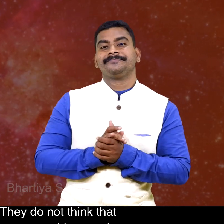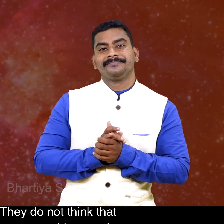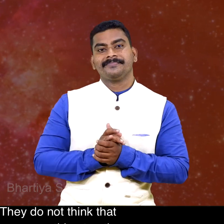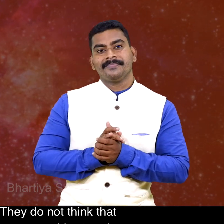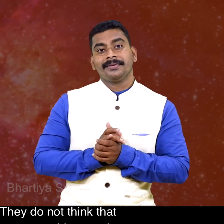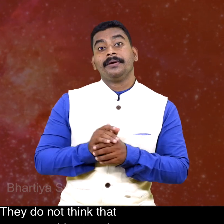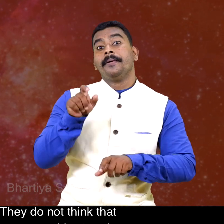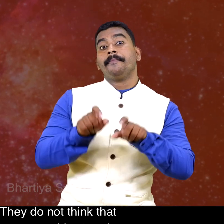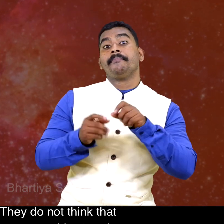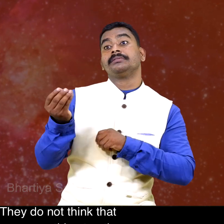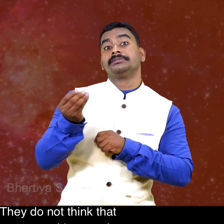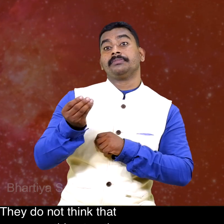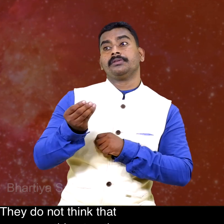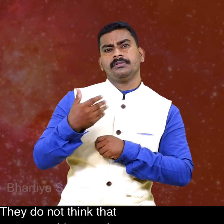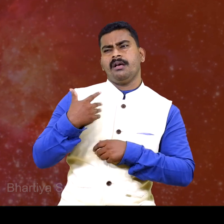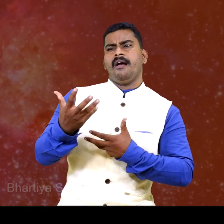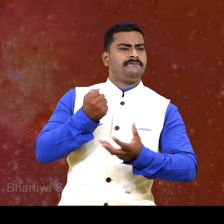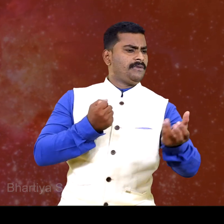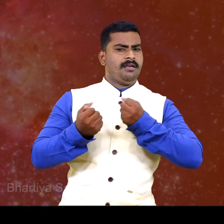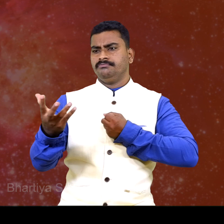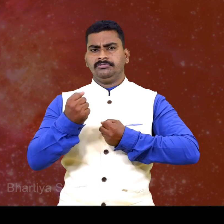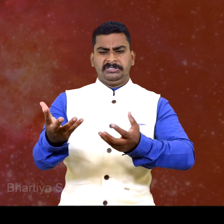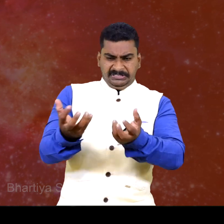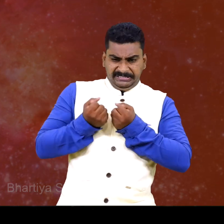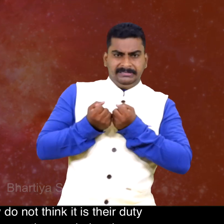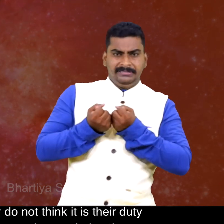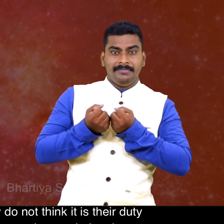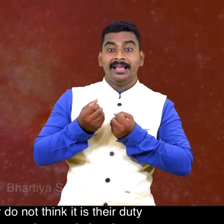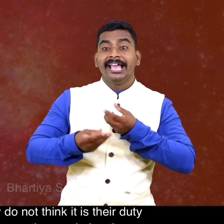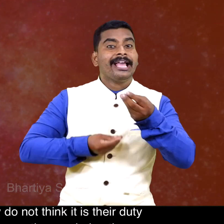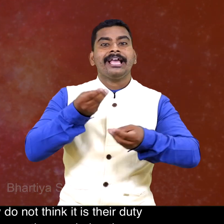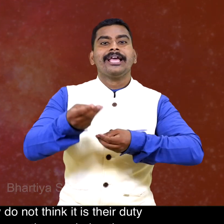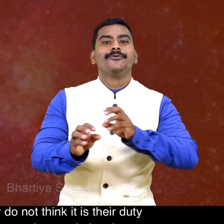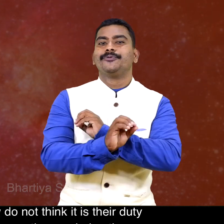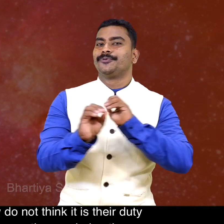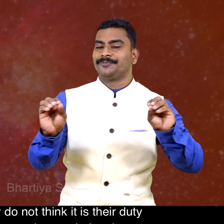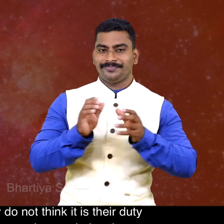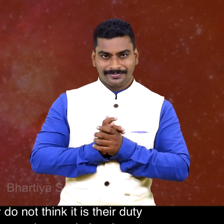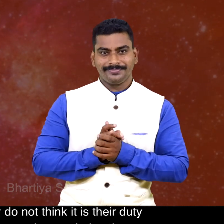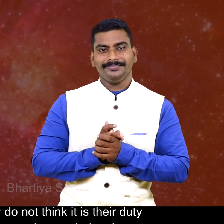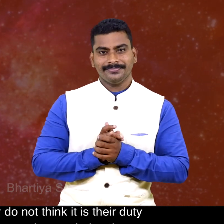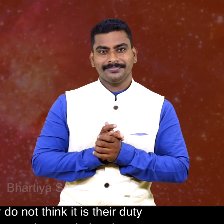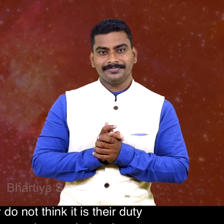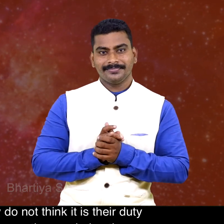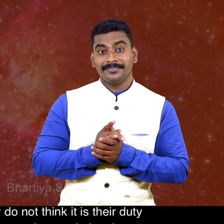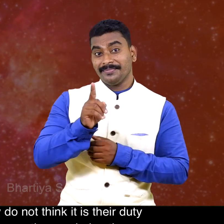owe anything to others. They do not think it is their duty to